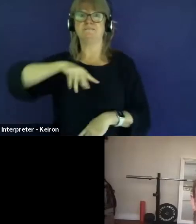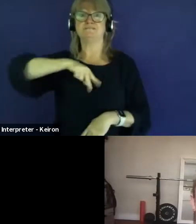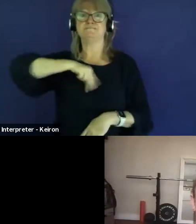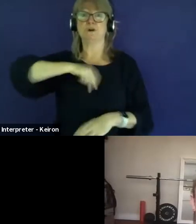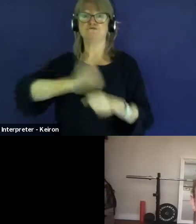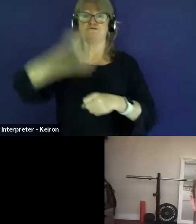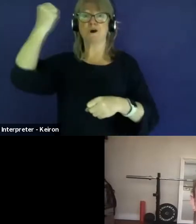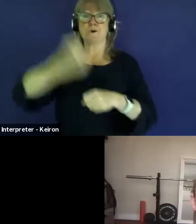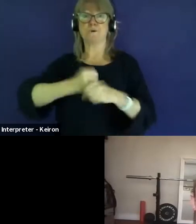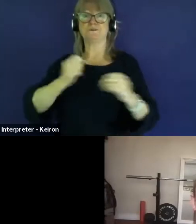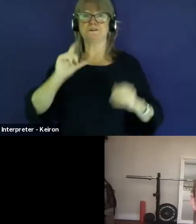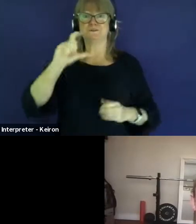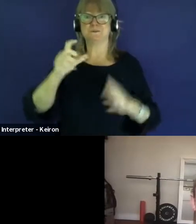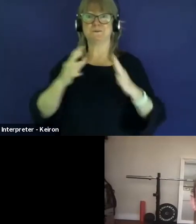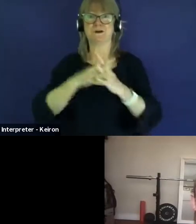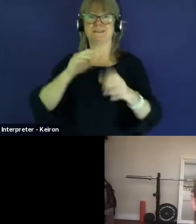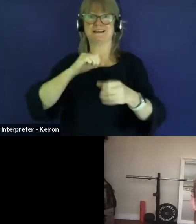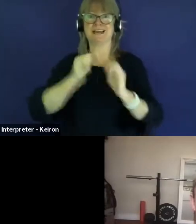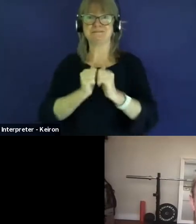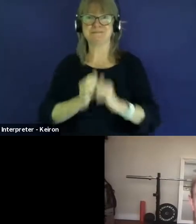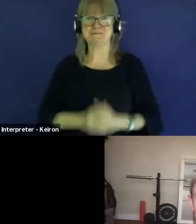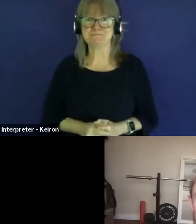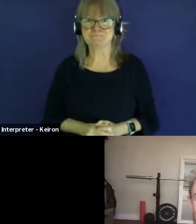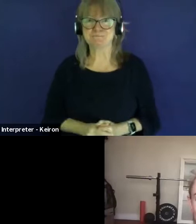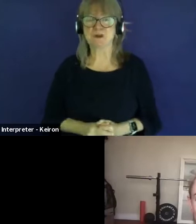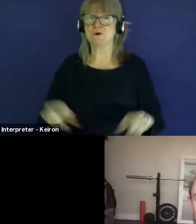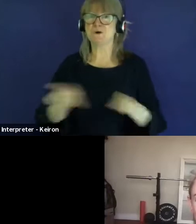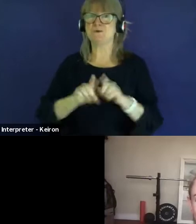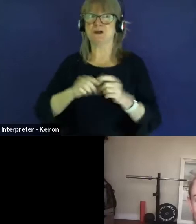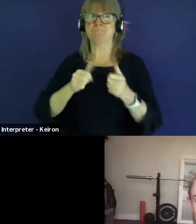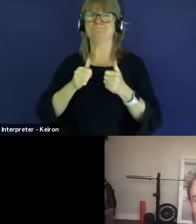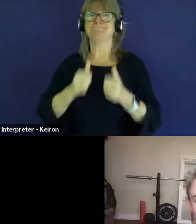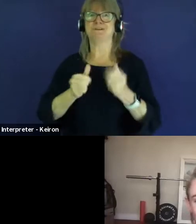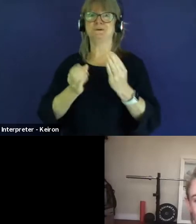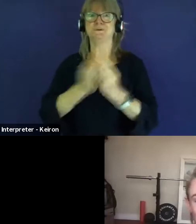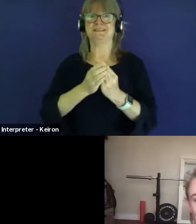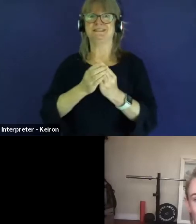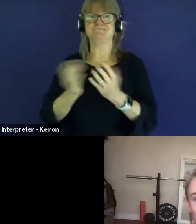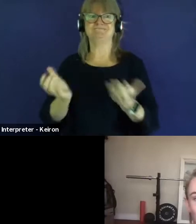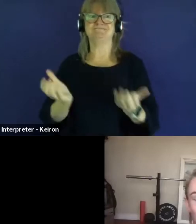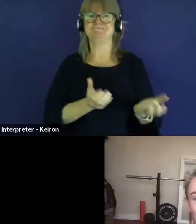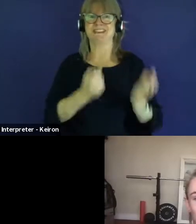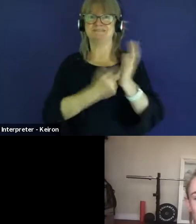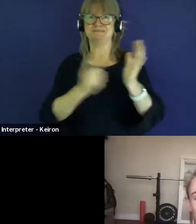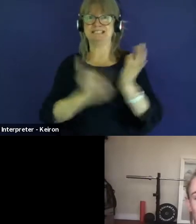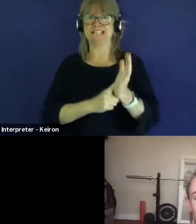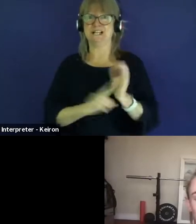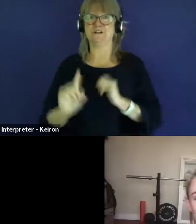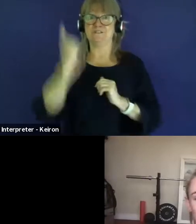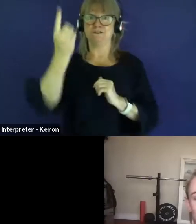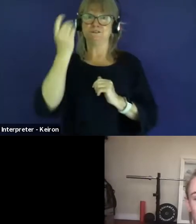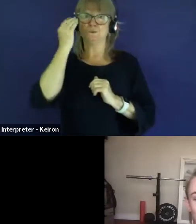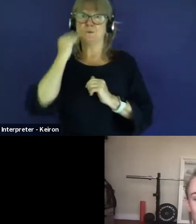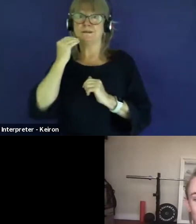absolute gun in the NRLW. As well as that, she was one of the first females to be